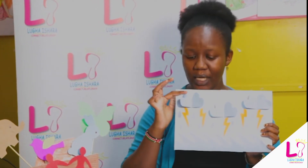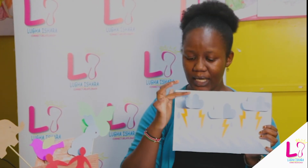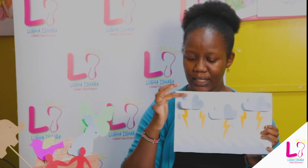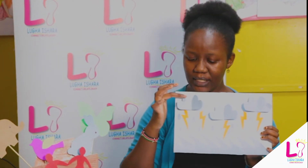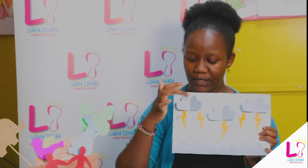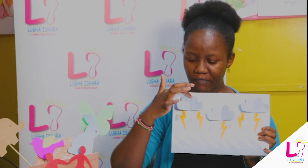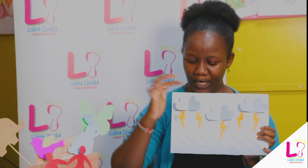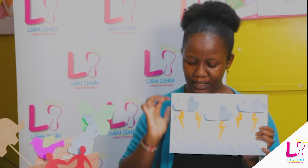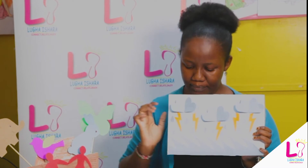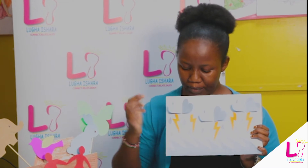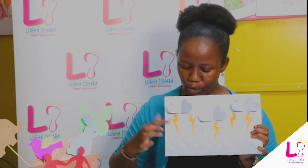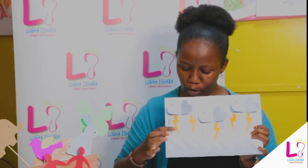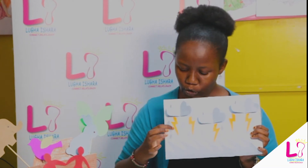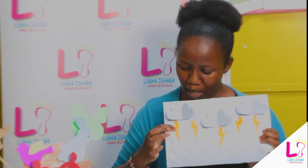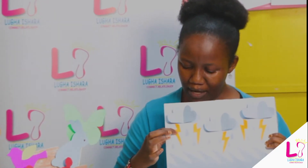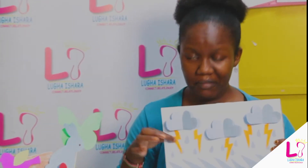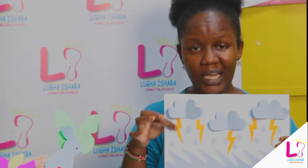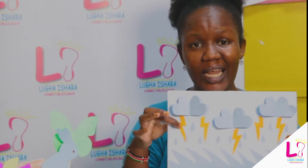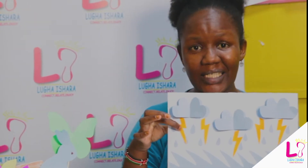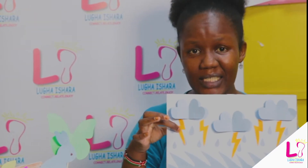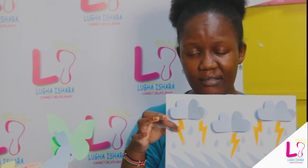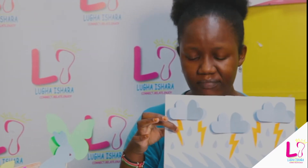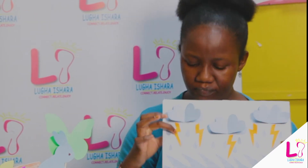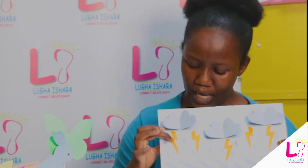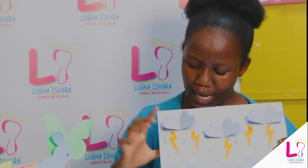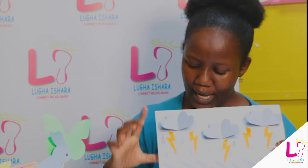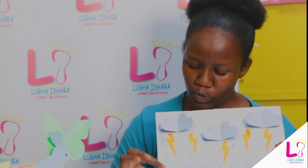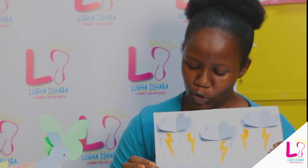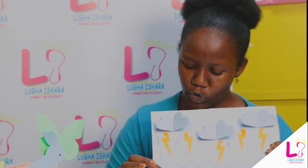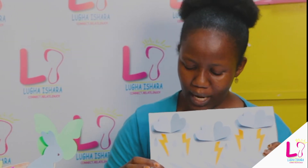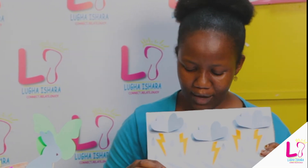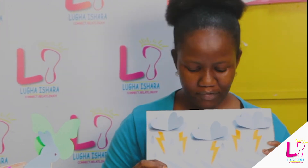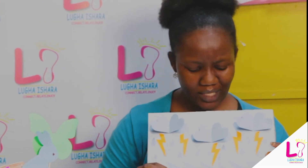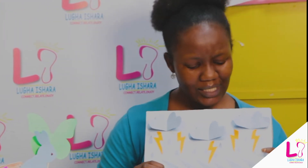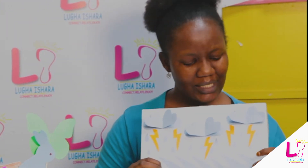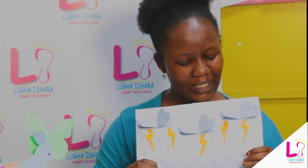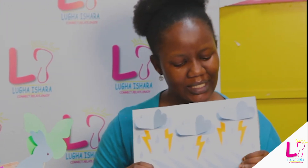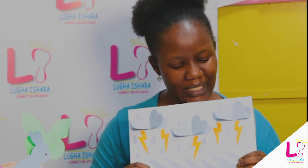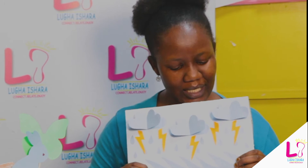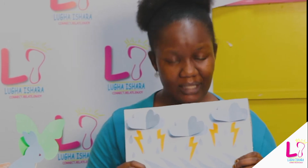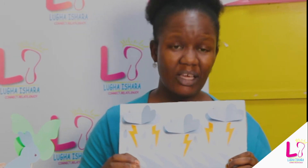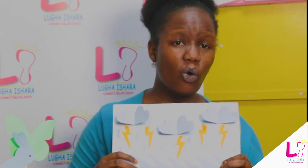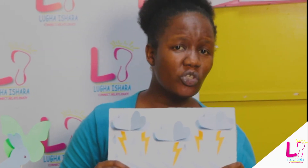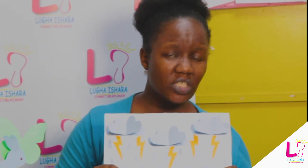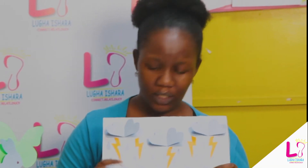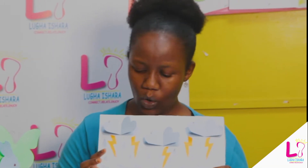make this effect. We're going to have lightning, and we're going to have, this is the sea, the ocean,